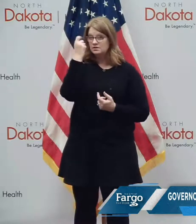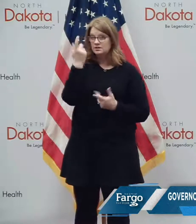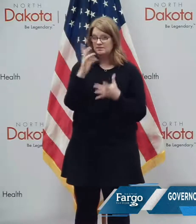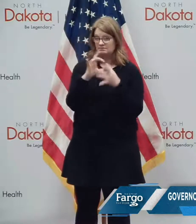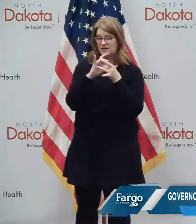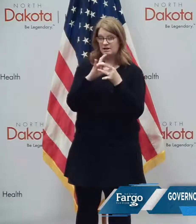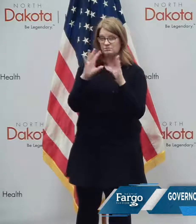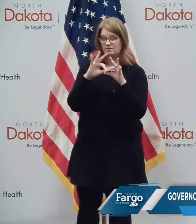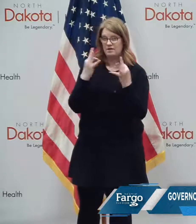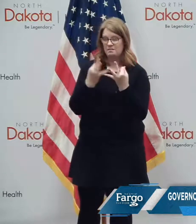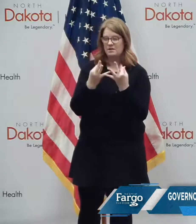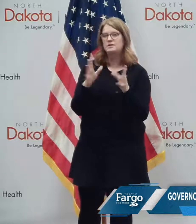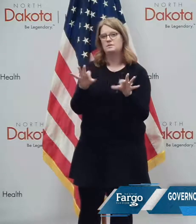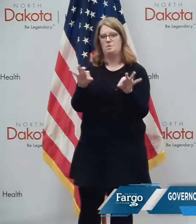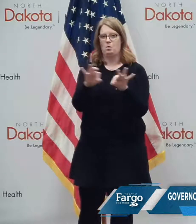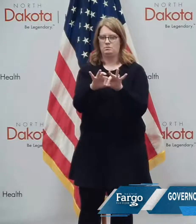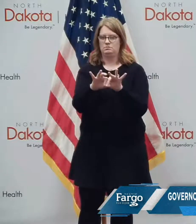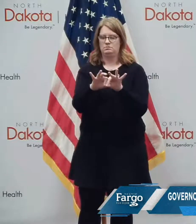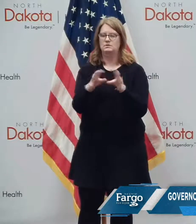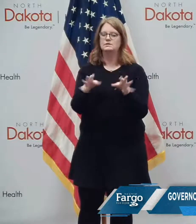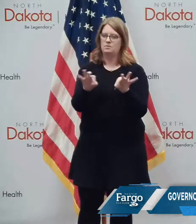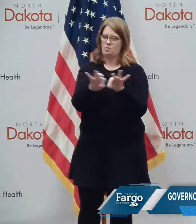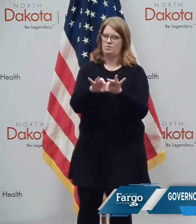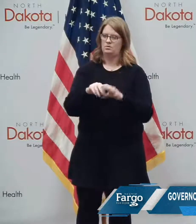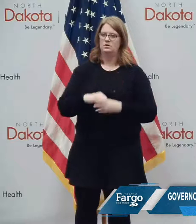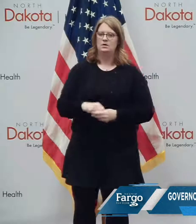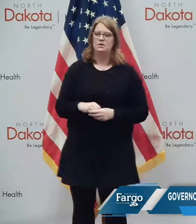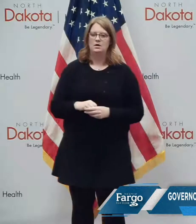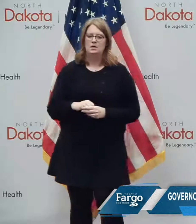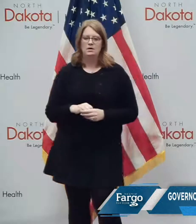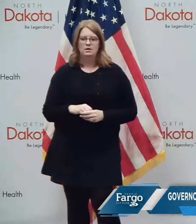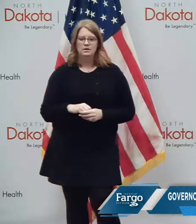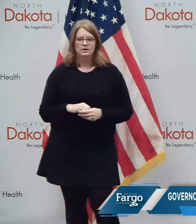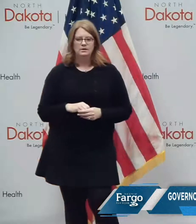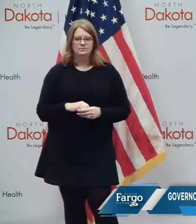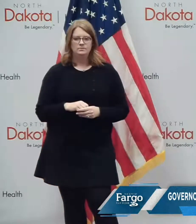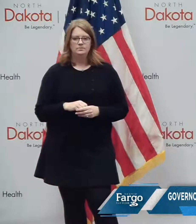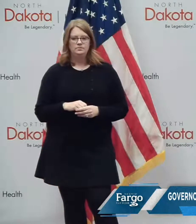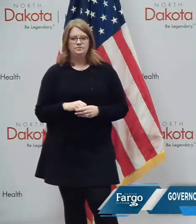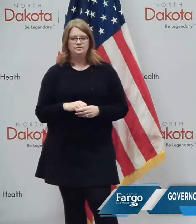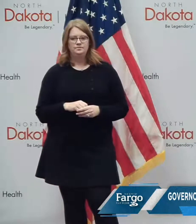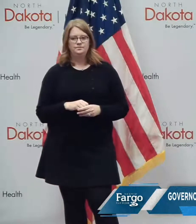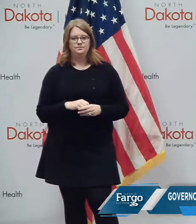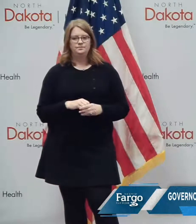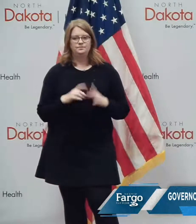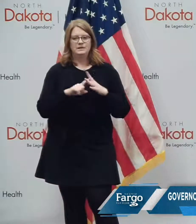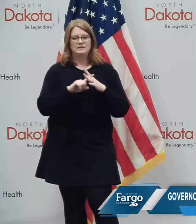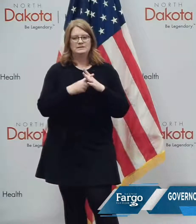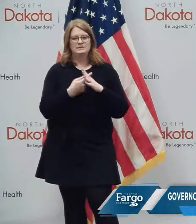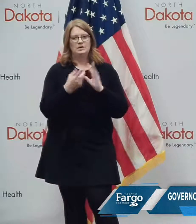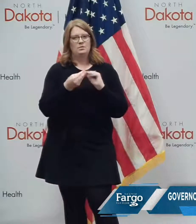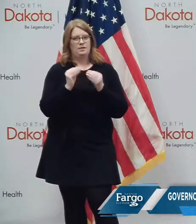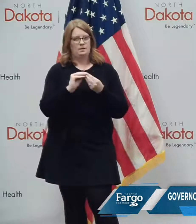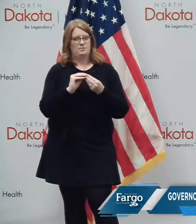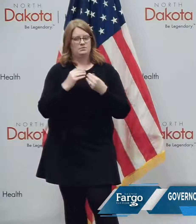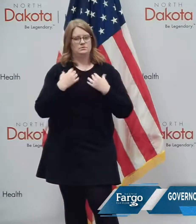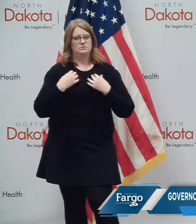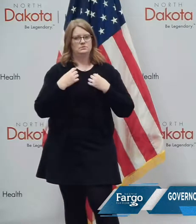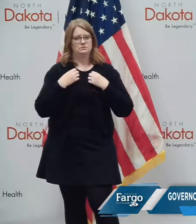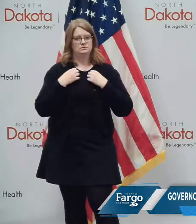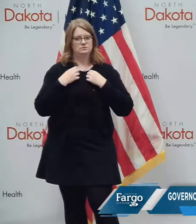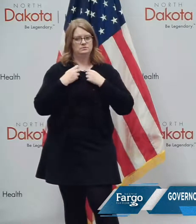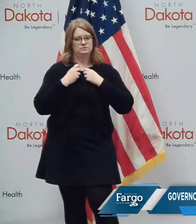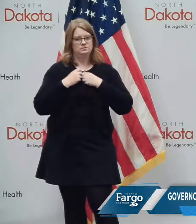part of health. When we take a look at what we're watching, let's jump into the numbers.